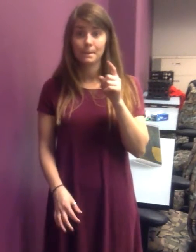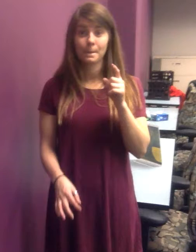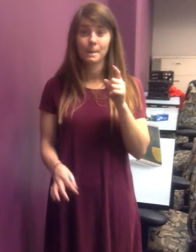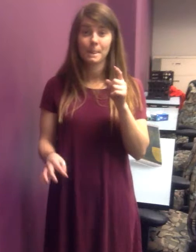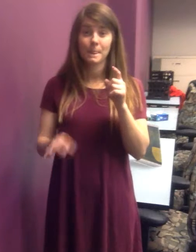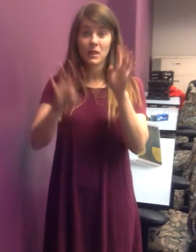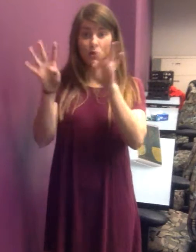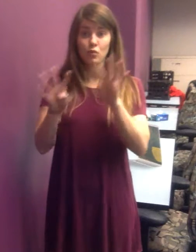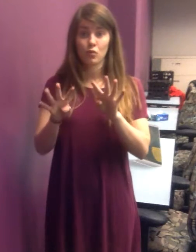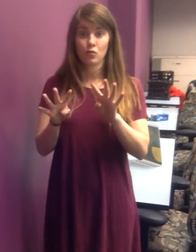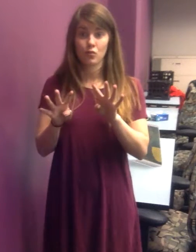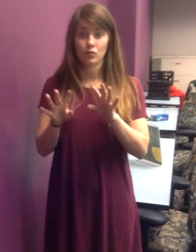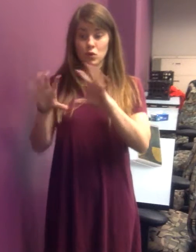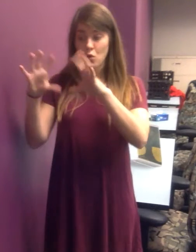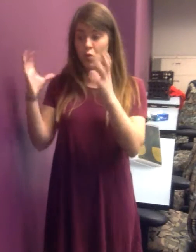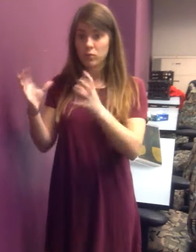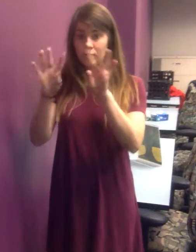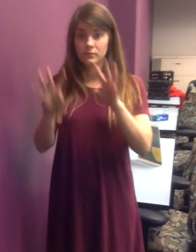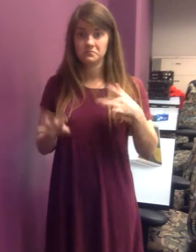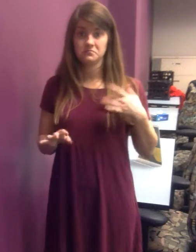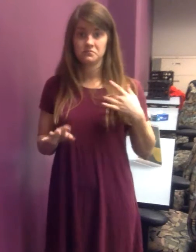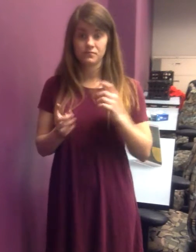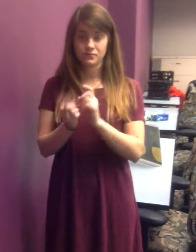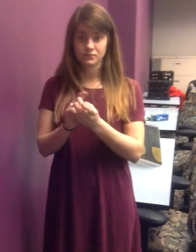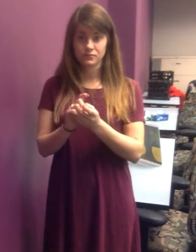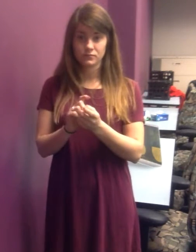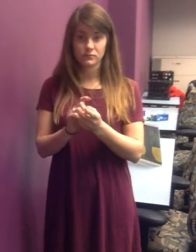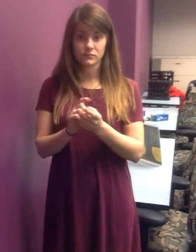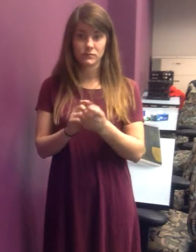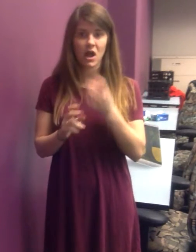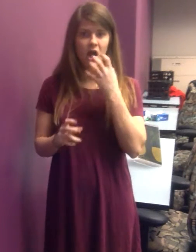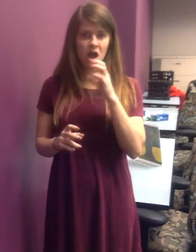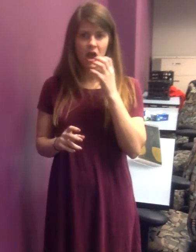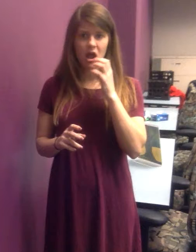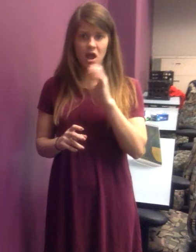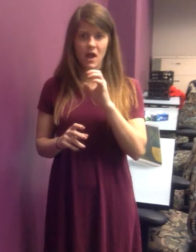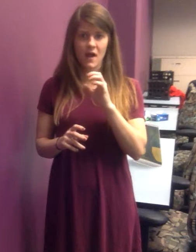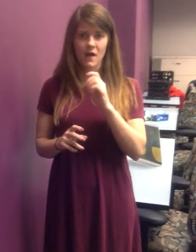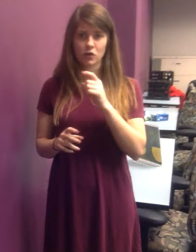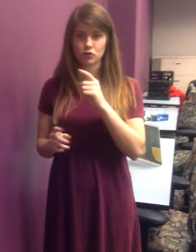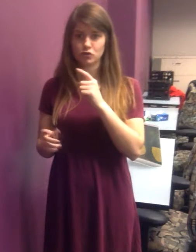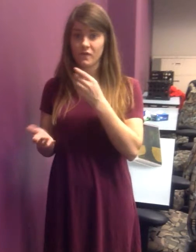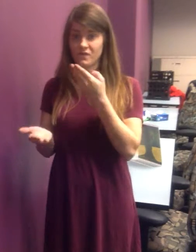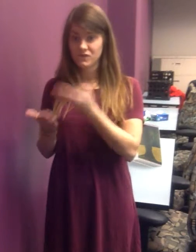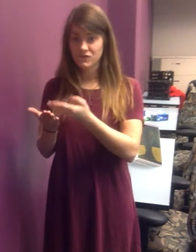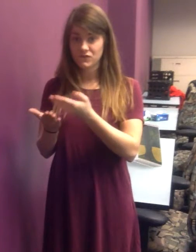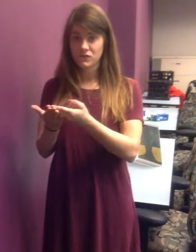the skeptics got a break that would put climate scientists on the defensive. Falsified results. It's the fraud, stupid, to oversimplify